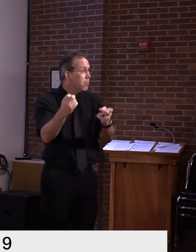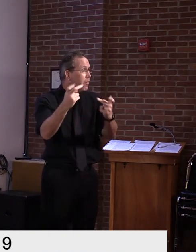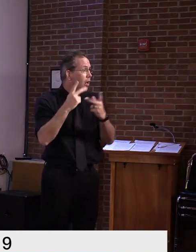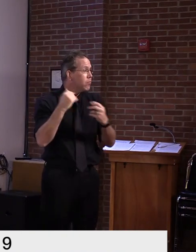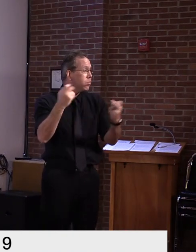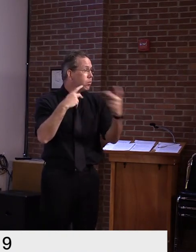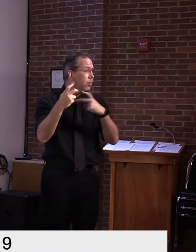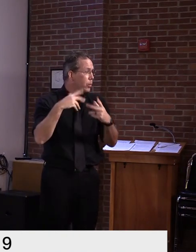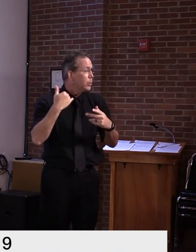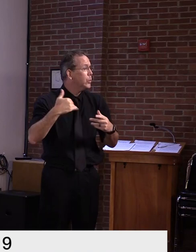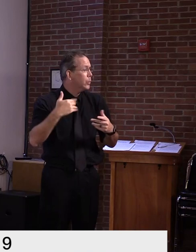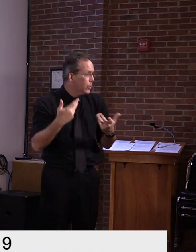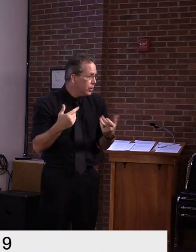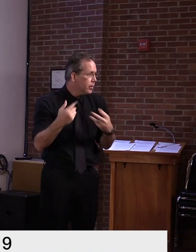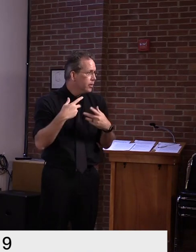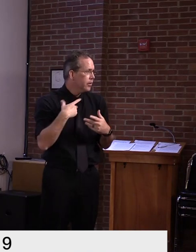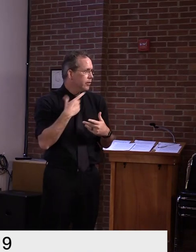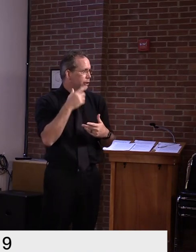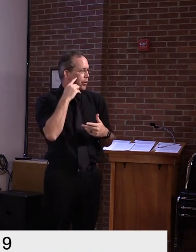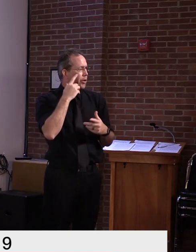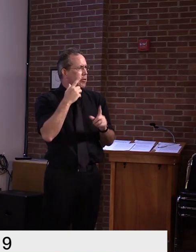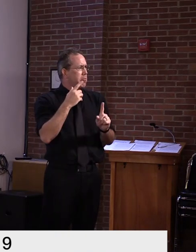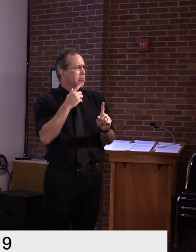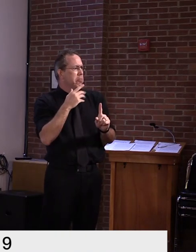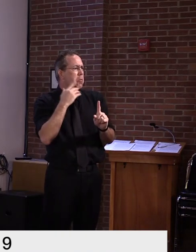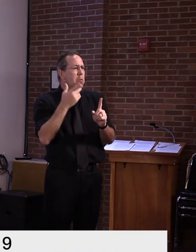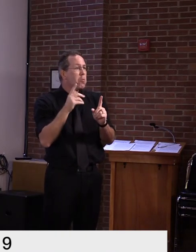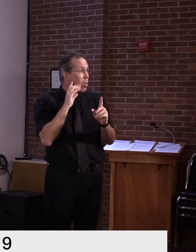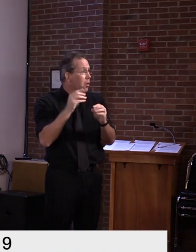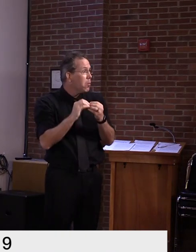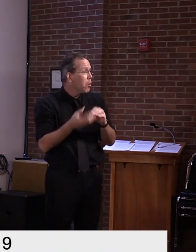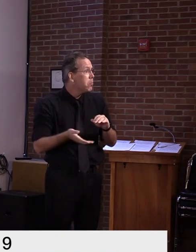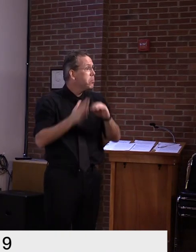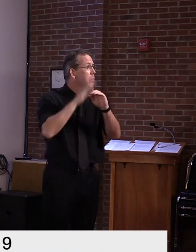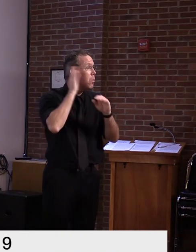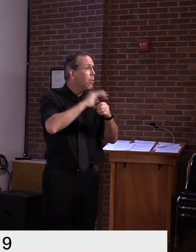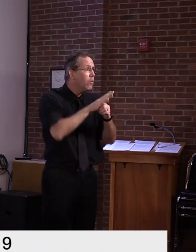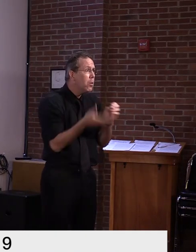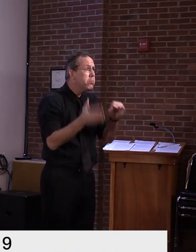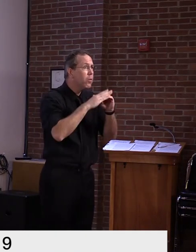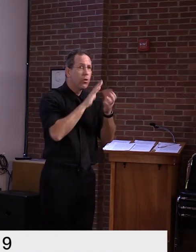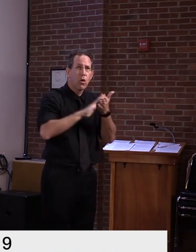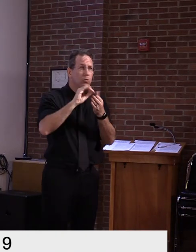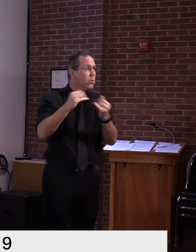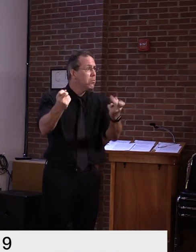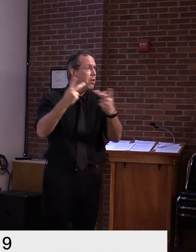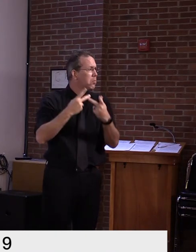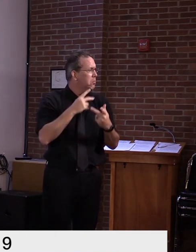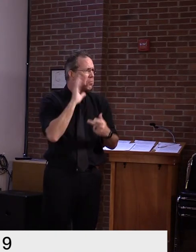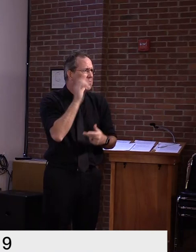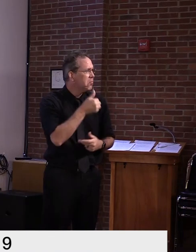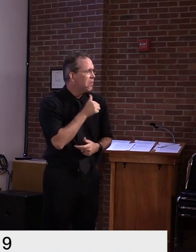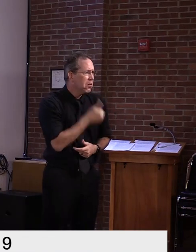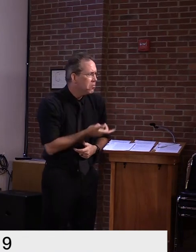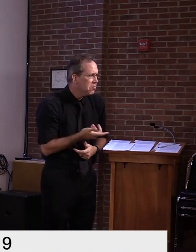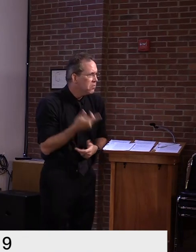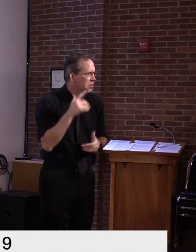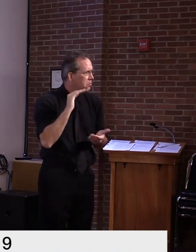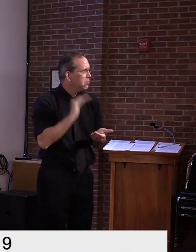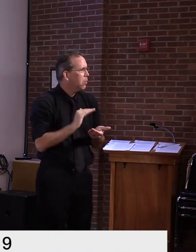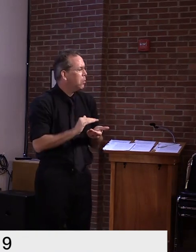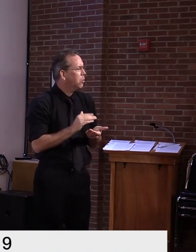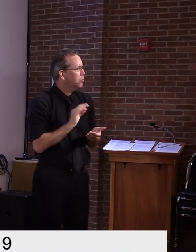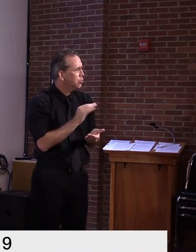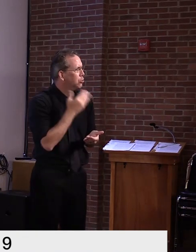we were worried about, and we're seeing really steady numbers and openings from higher ed. So